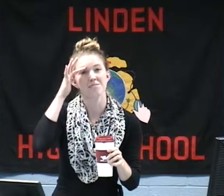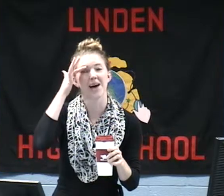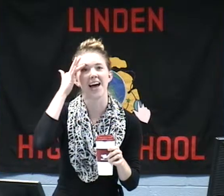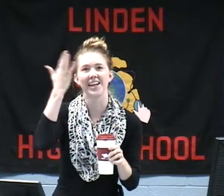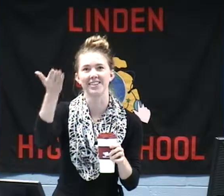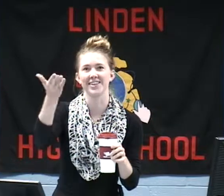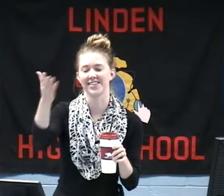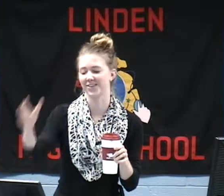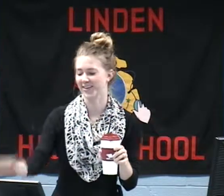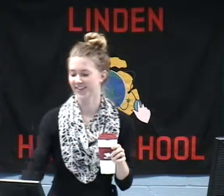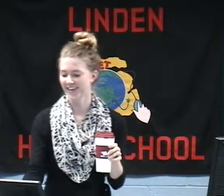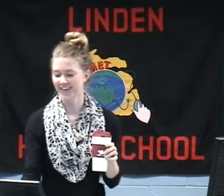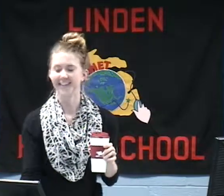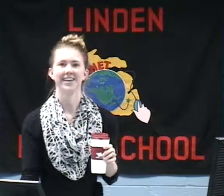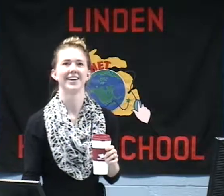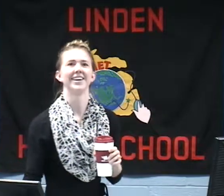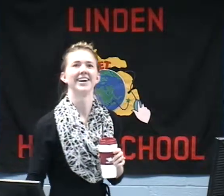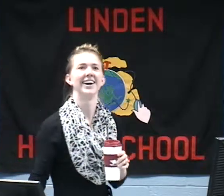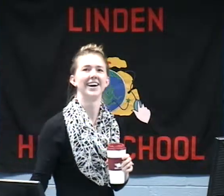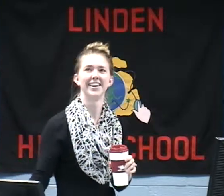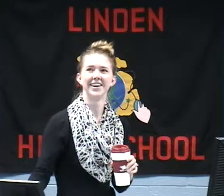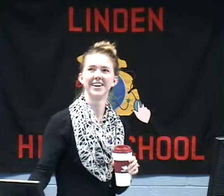But I love it. It's so cute.